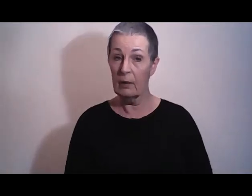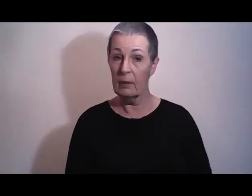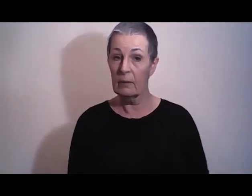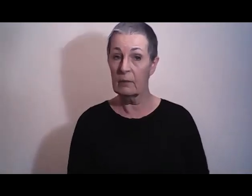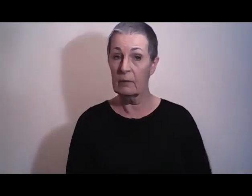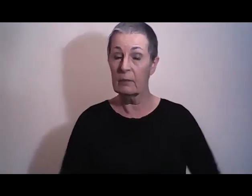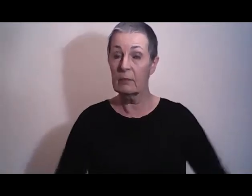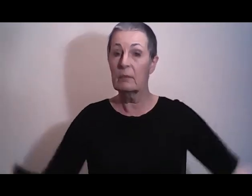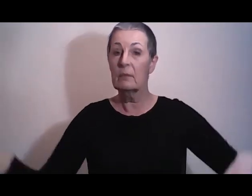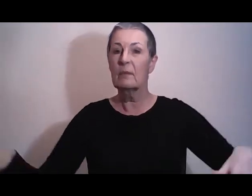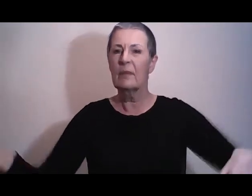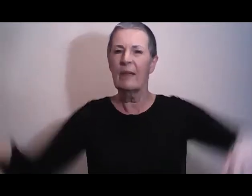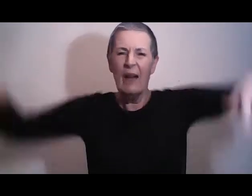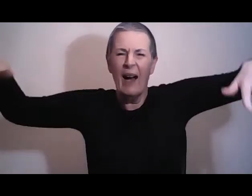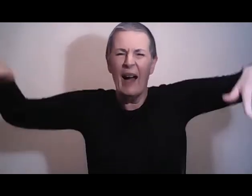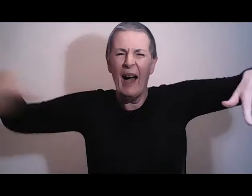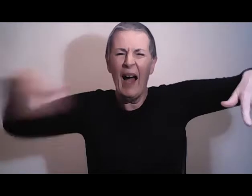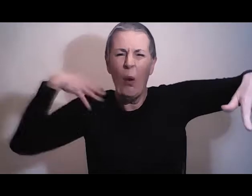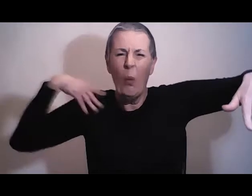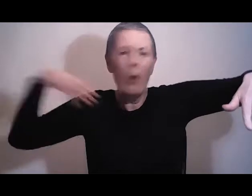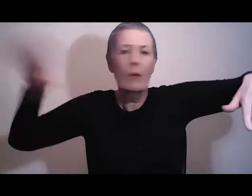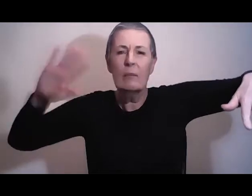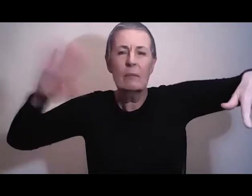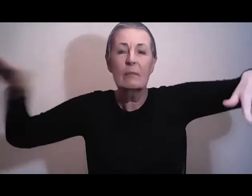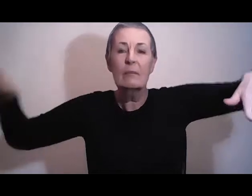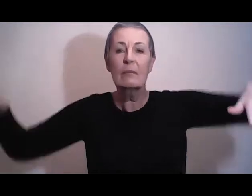Go according to what your body can do.